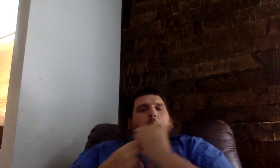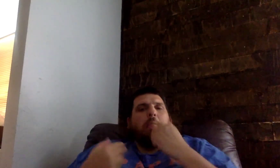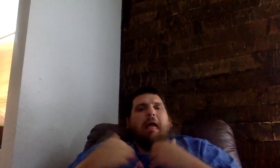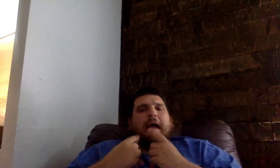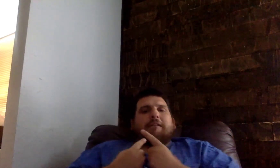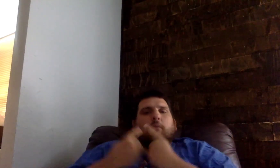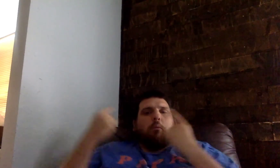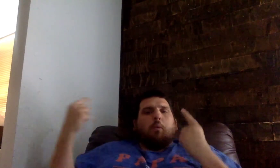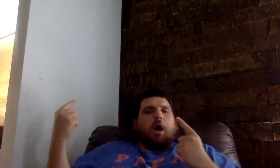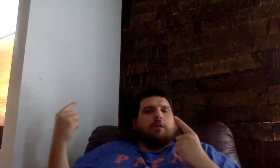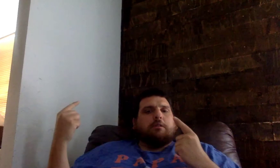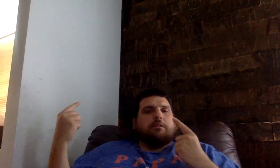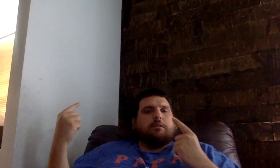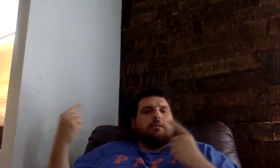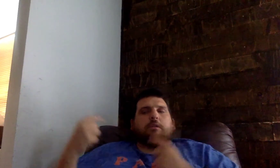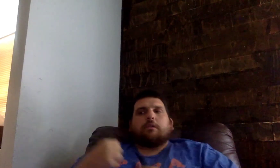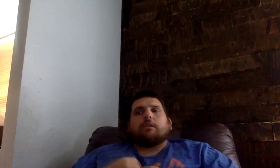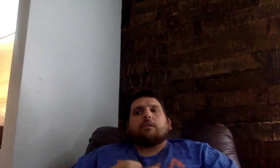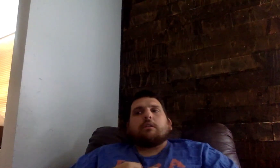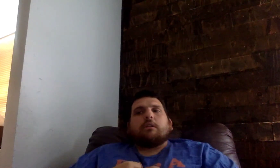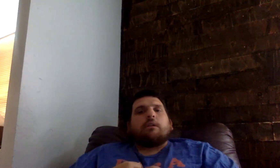No. We both have our own alarms.